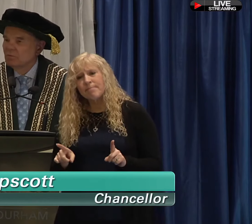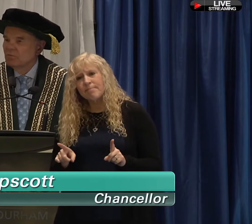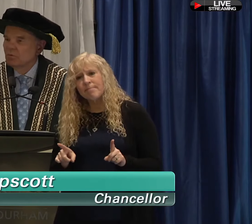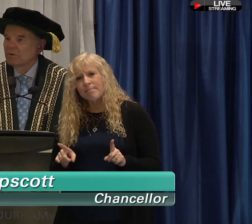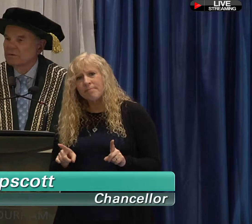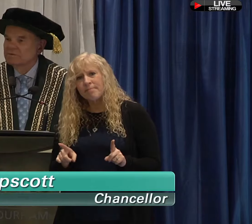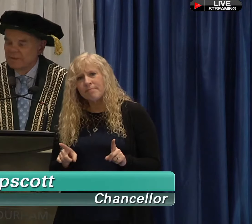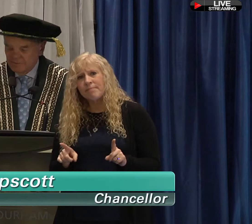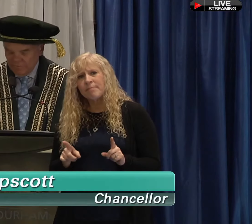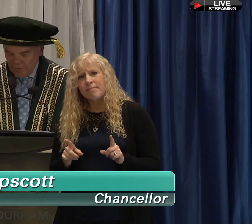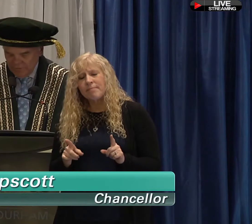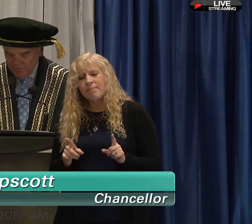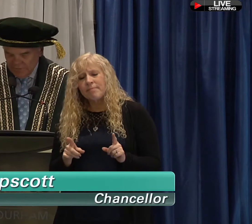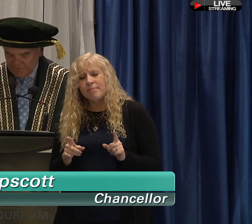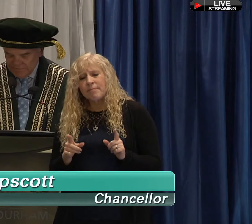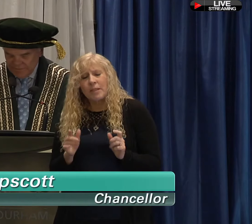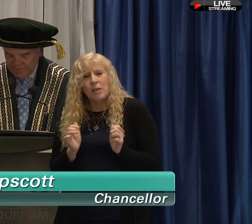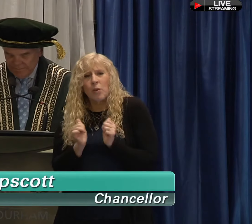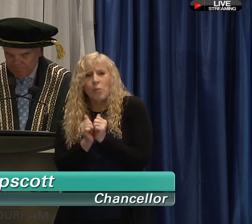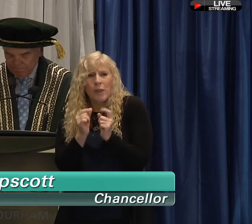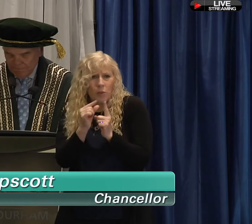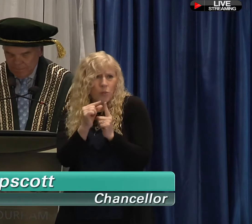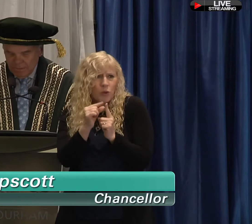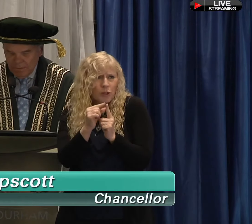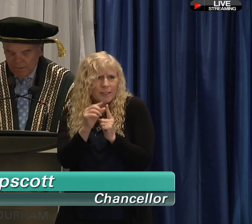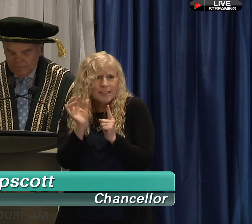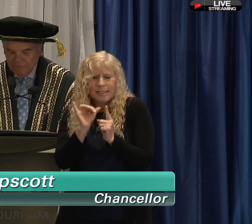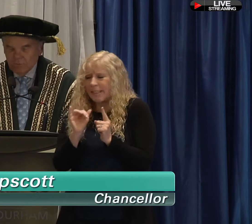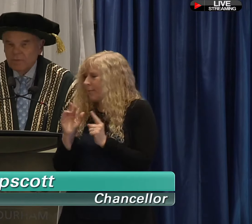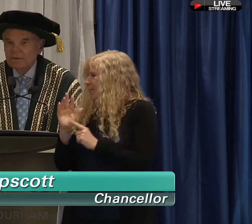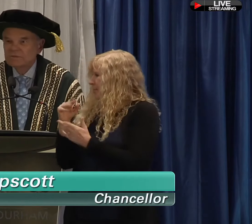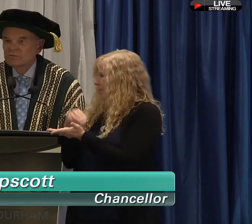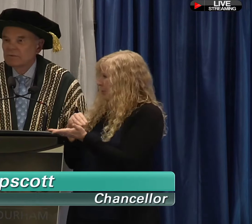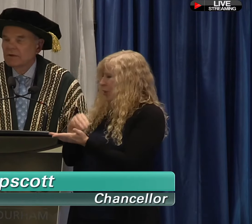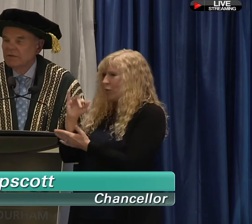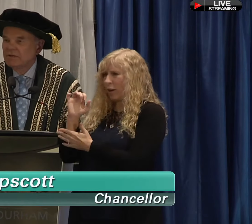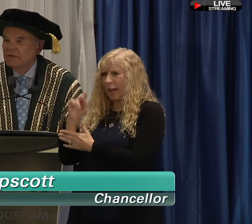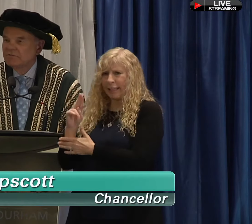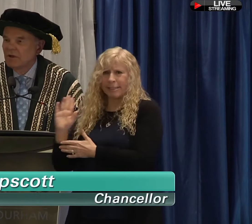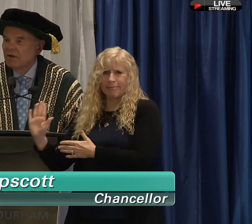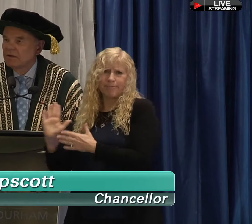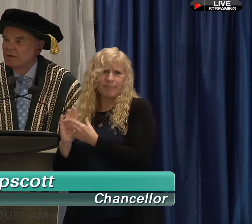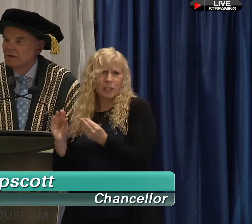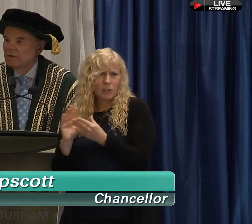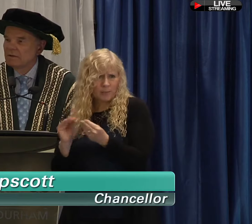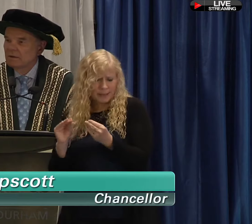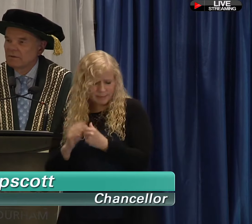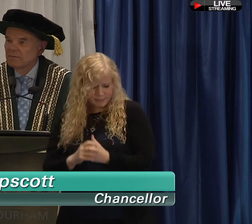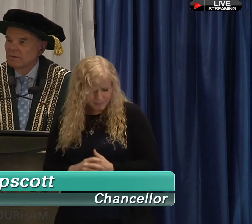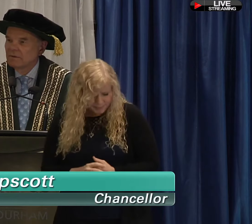simply with words, as Dr. Eisen said. So let's